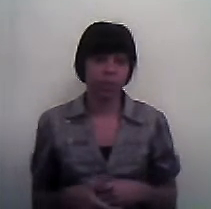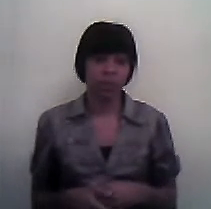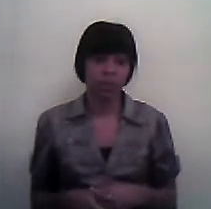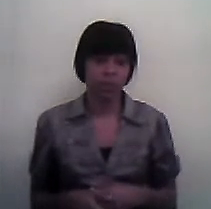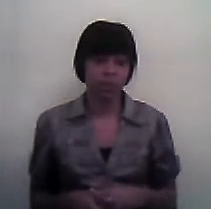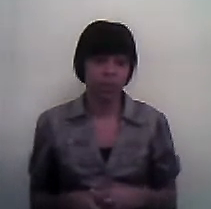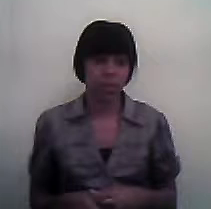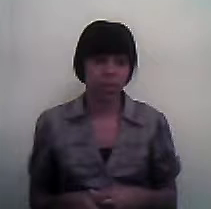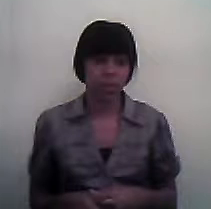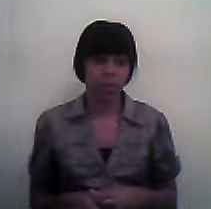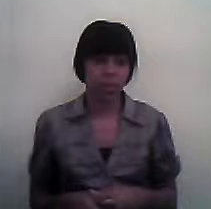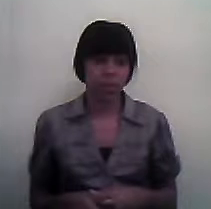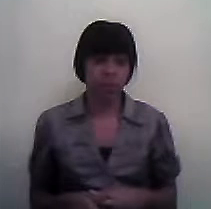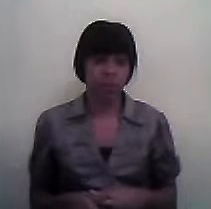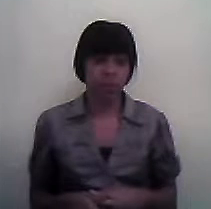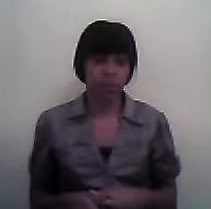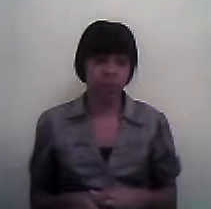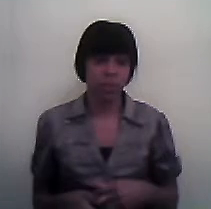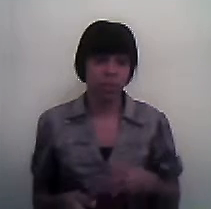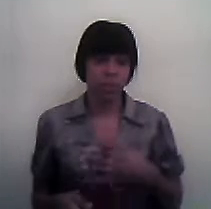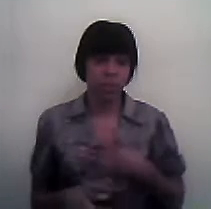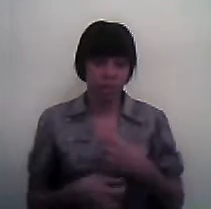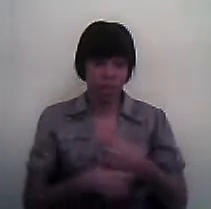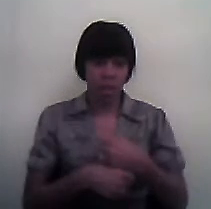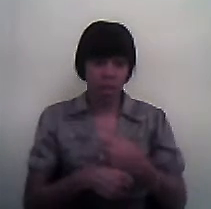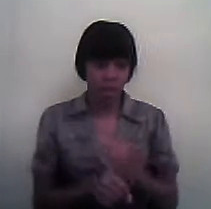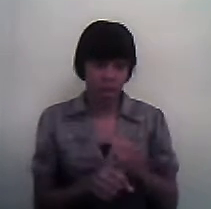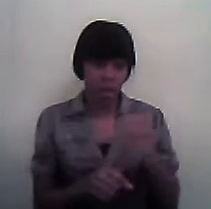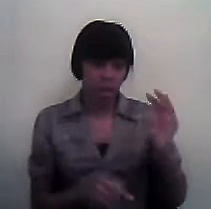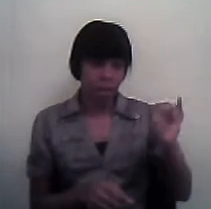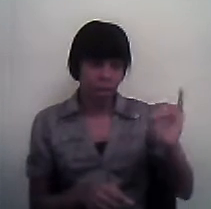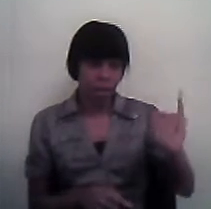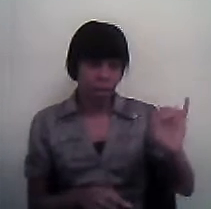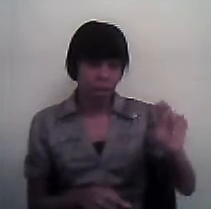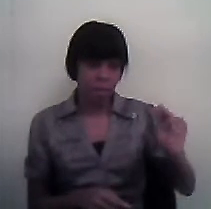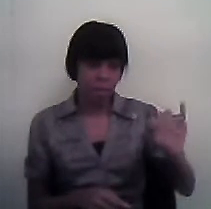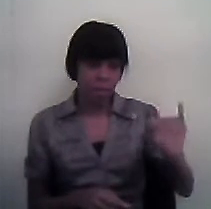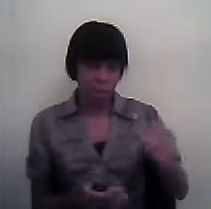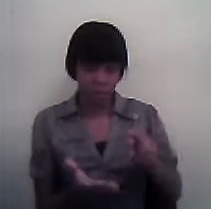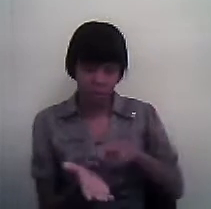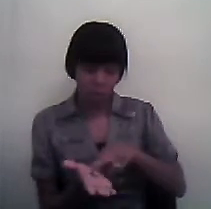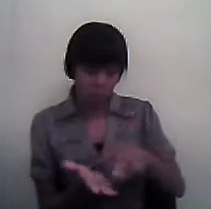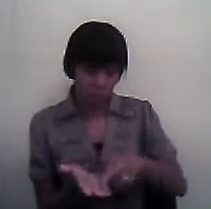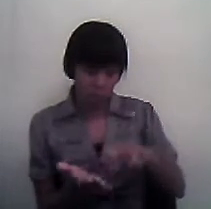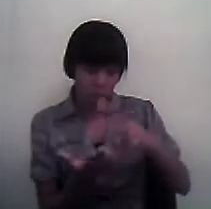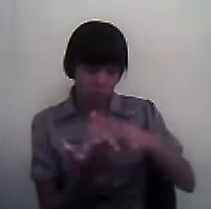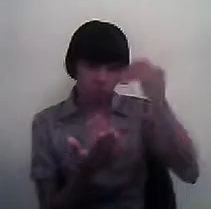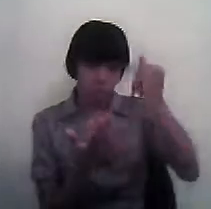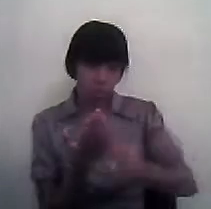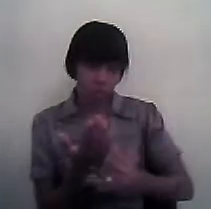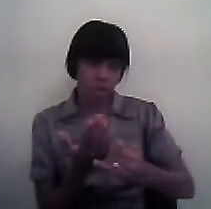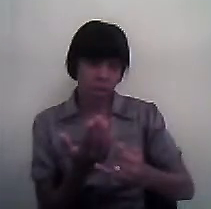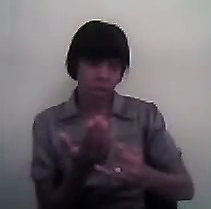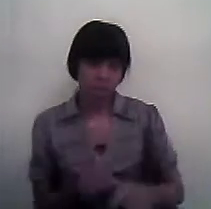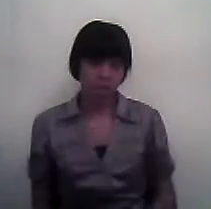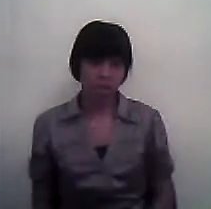by creating some mini research projects. And one of these research projects is to have students read something from